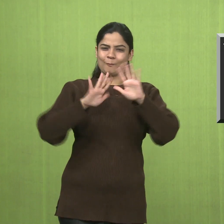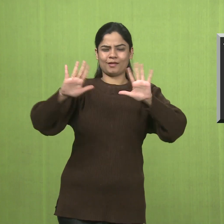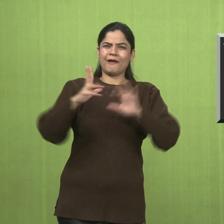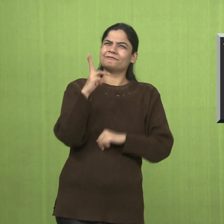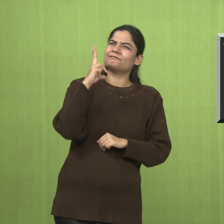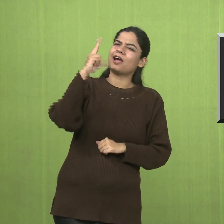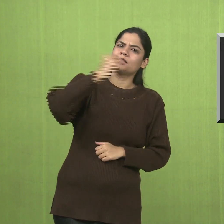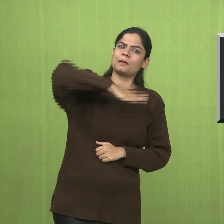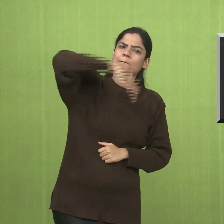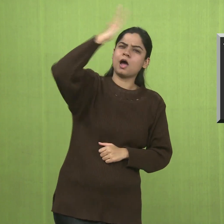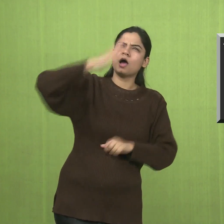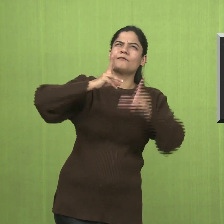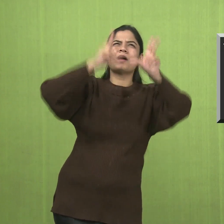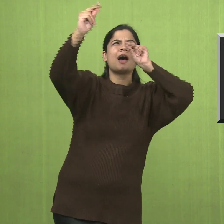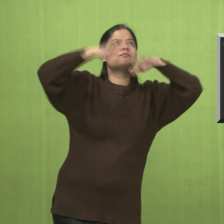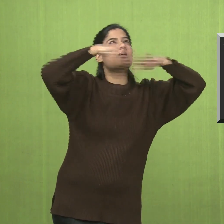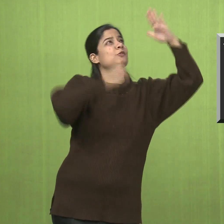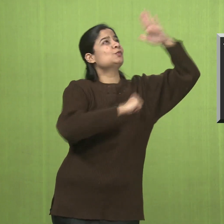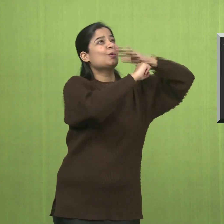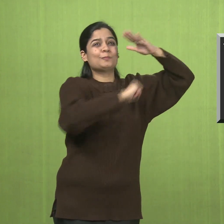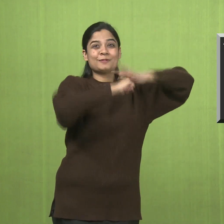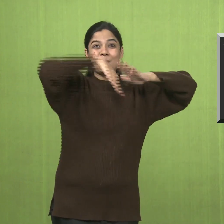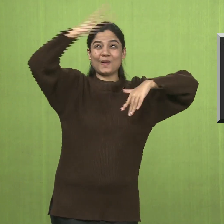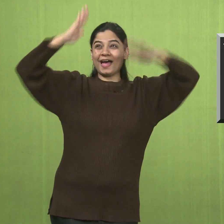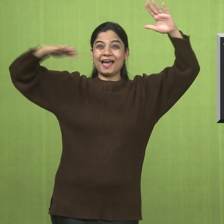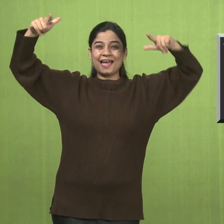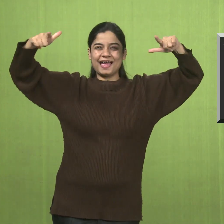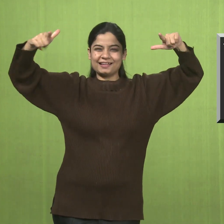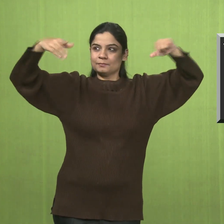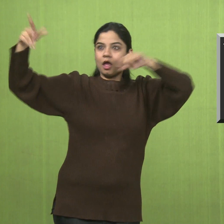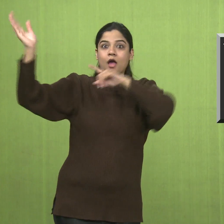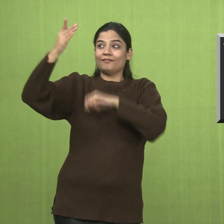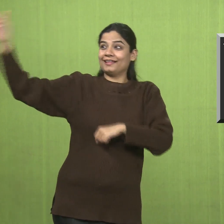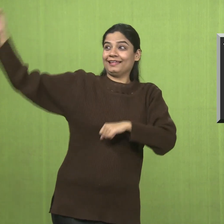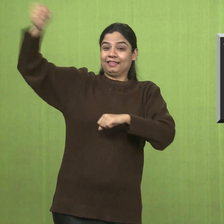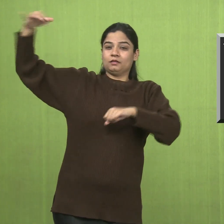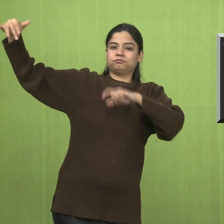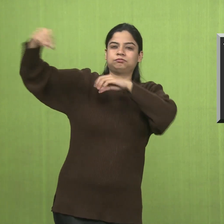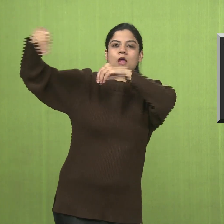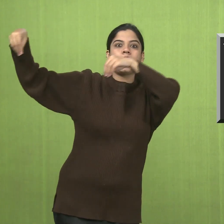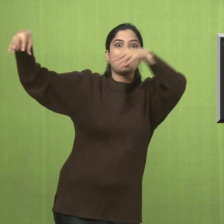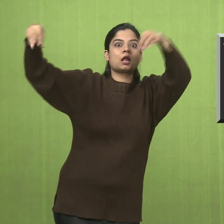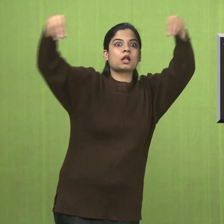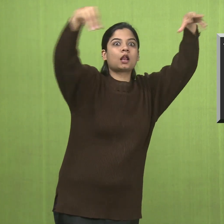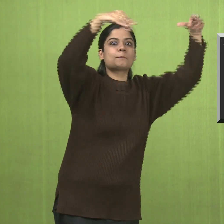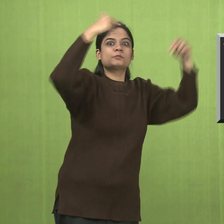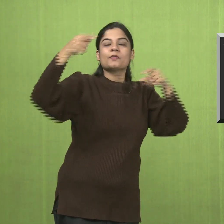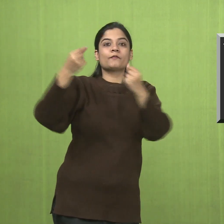it can be used or to generate electricity in hilly areas or in villages as well. You